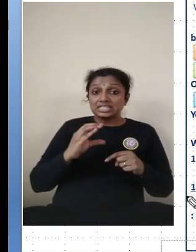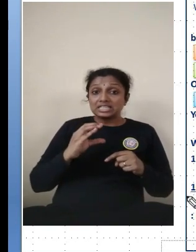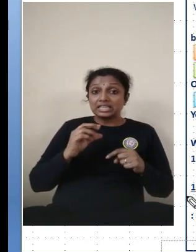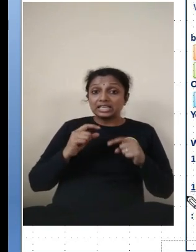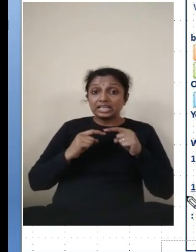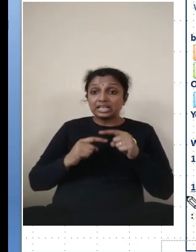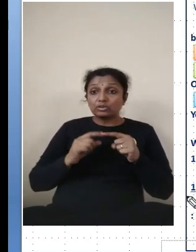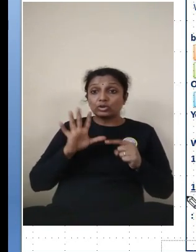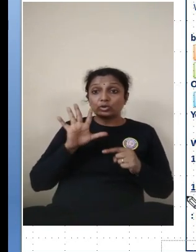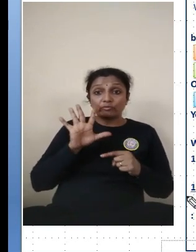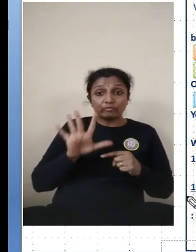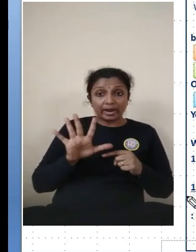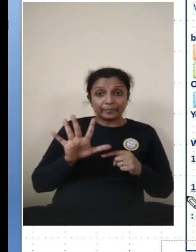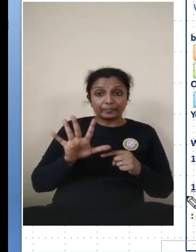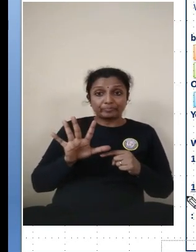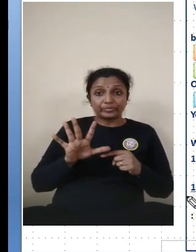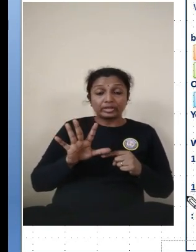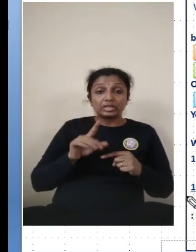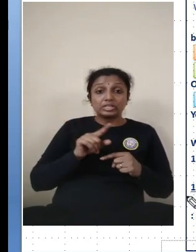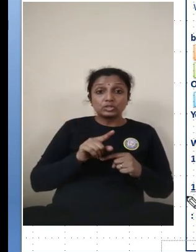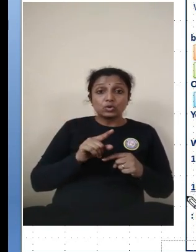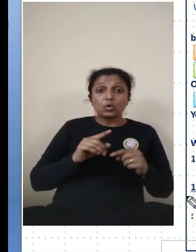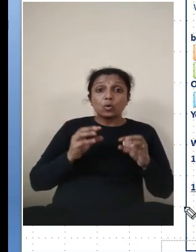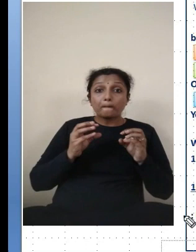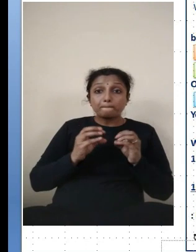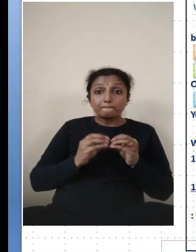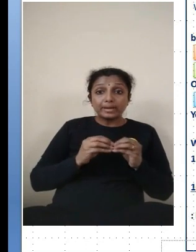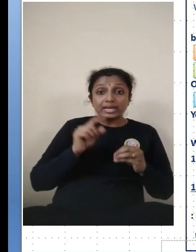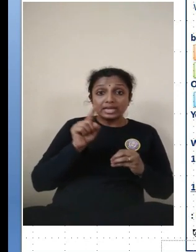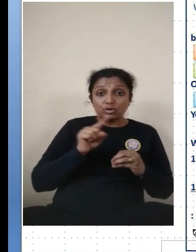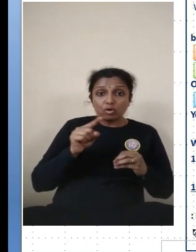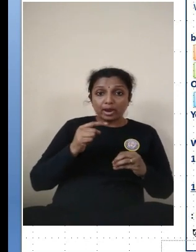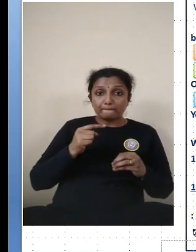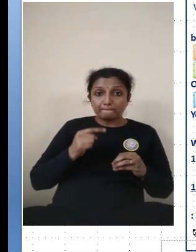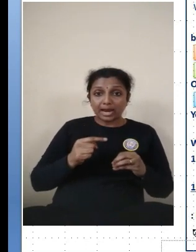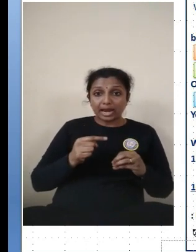. Get a is equal to 2, b is equal to minus 3, c is equal to 5.